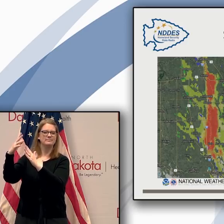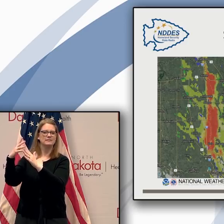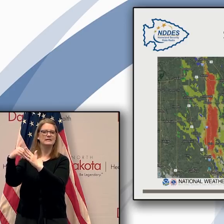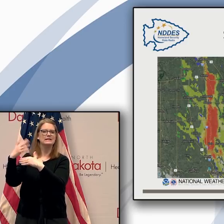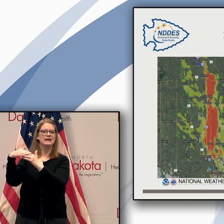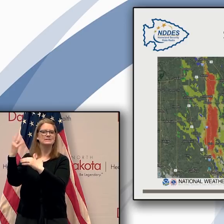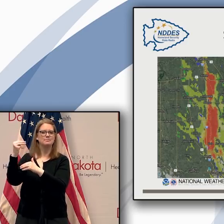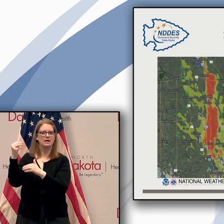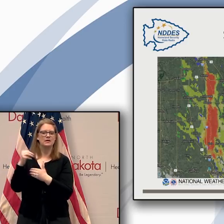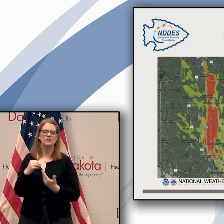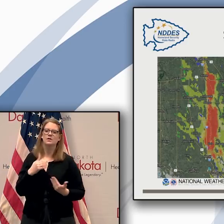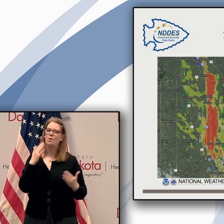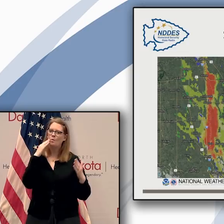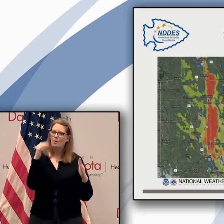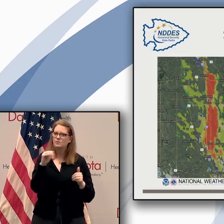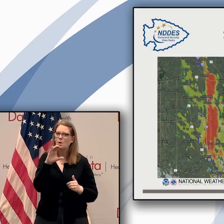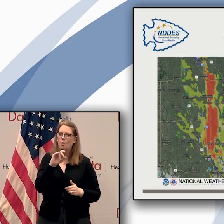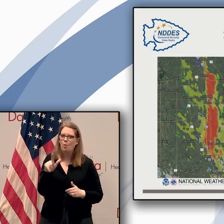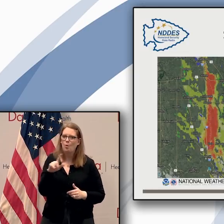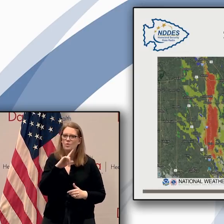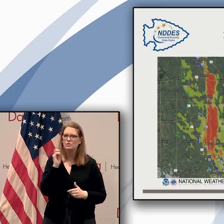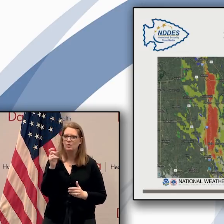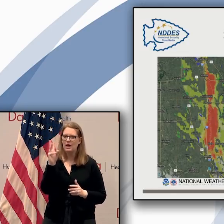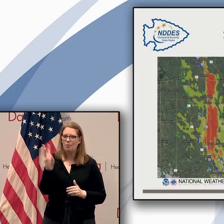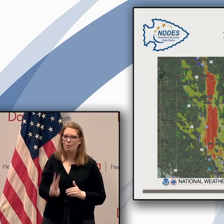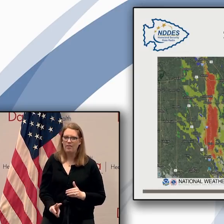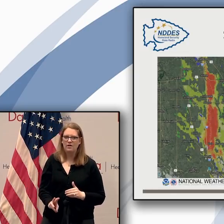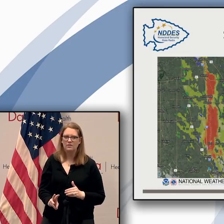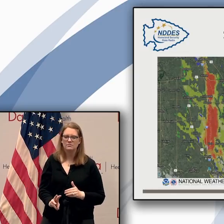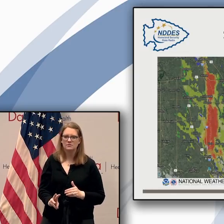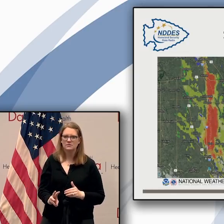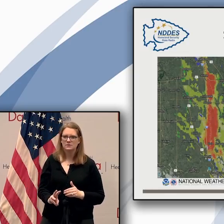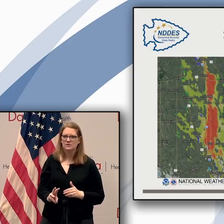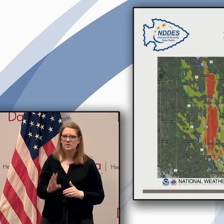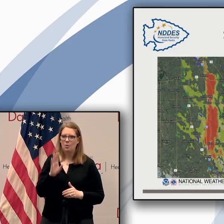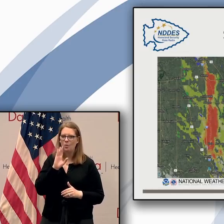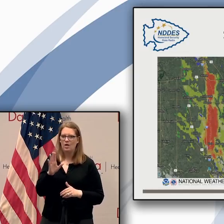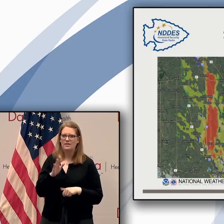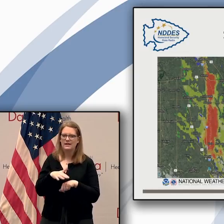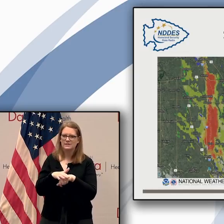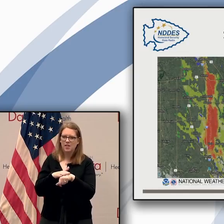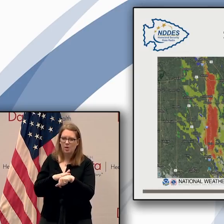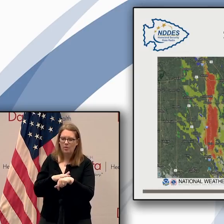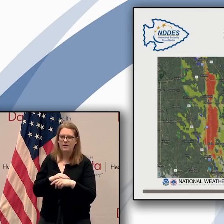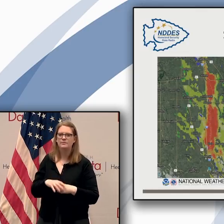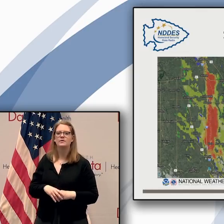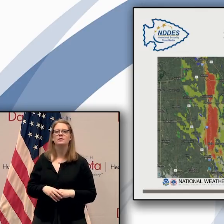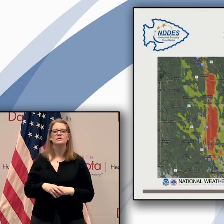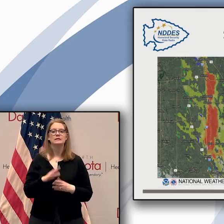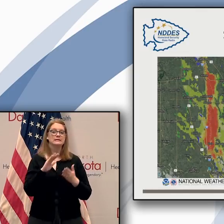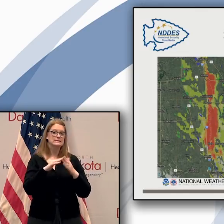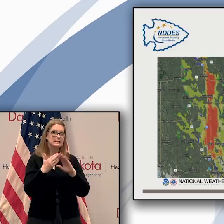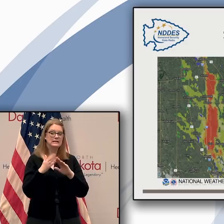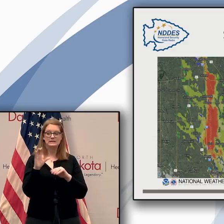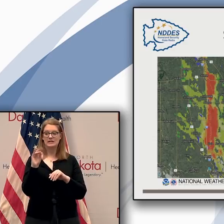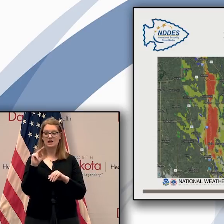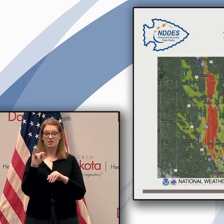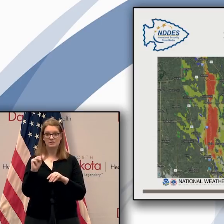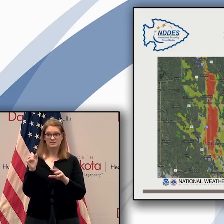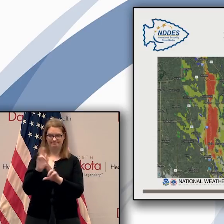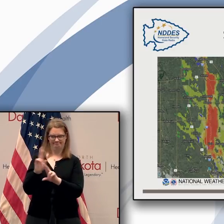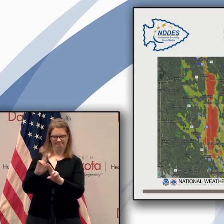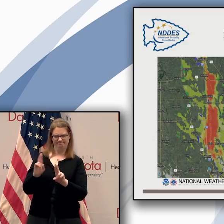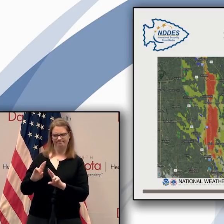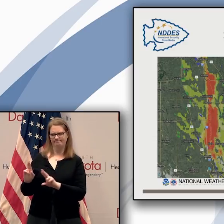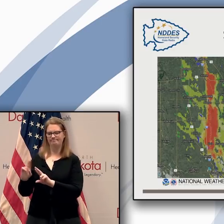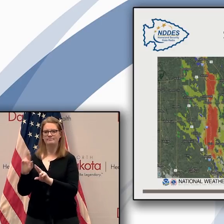and dry weather will hopefully limit the impacts and future crests. As I mentioned, cities and counties have been proactive in preparation.